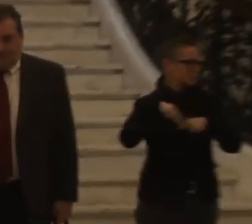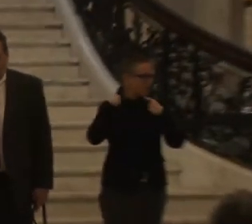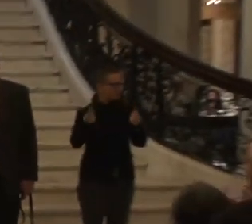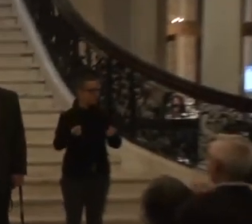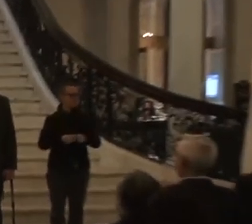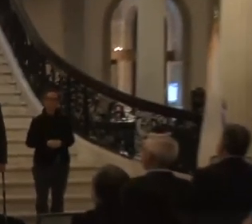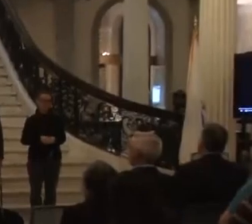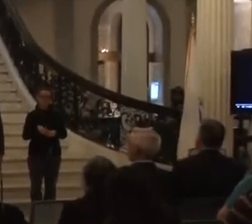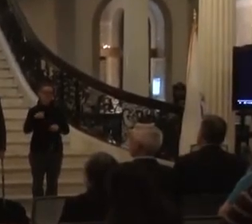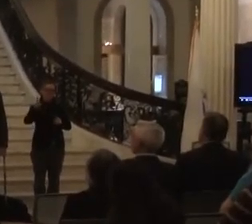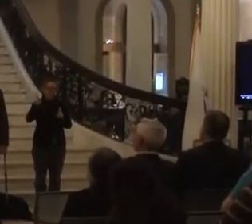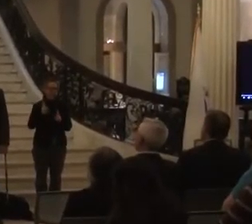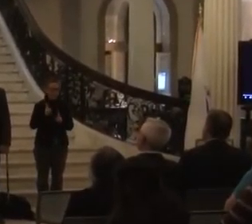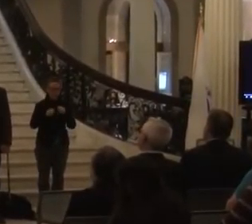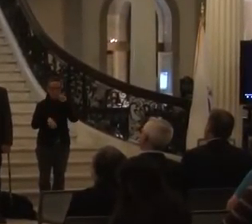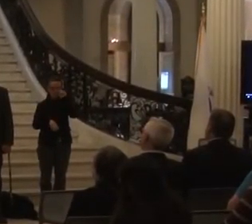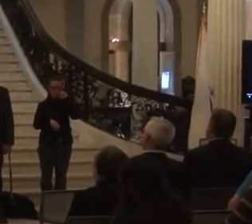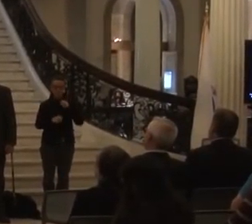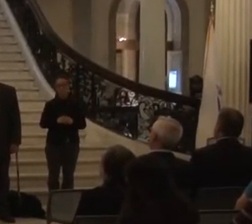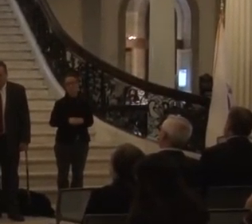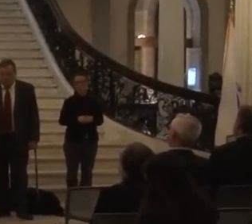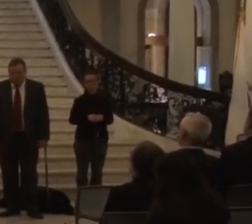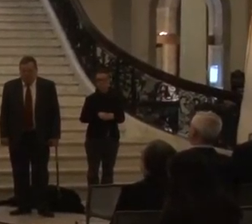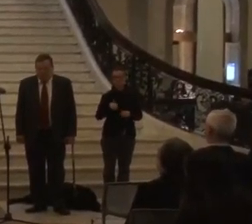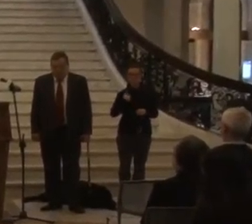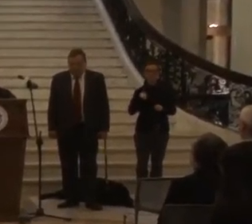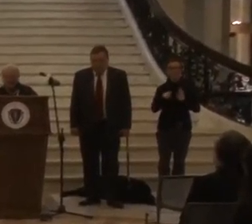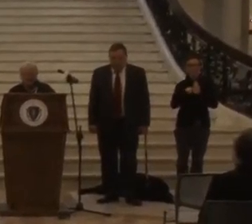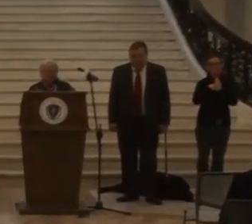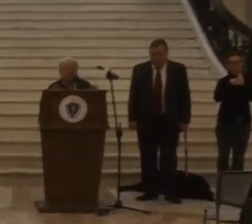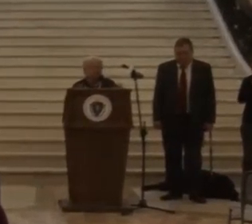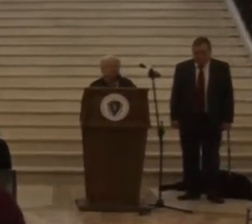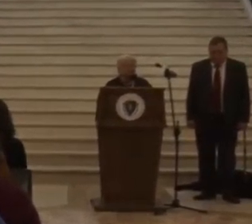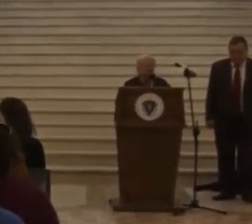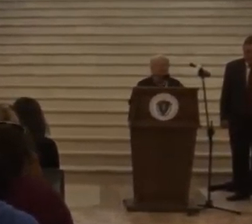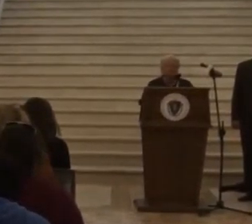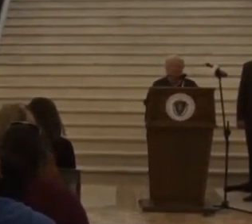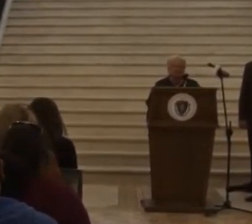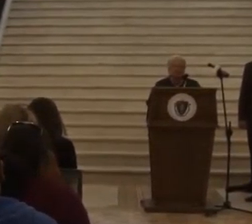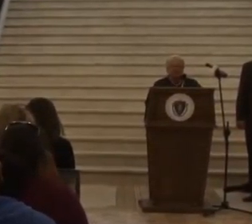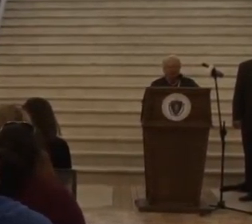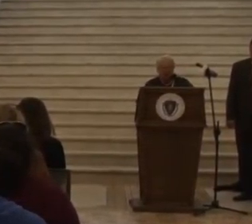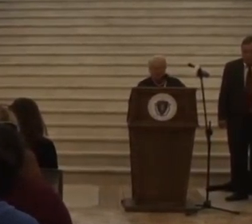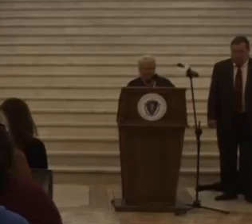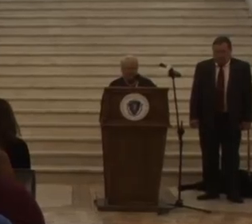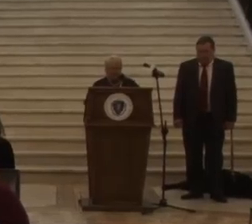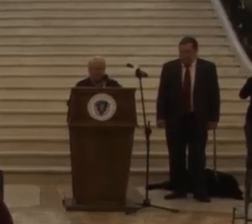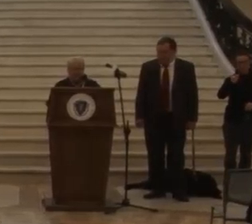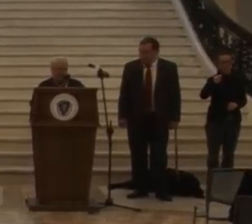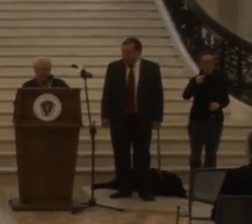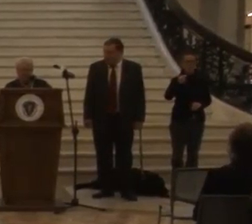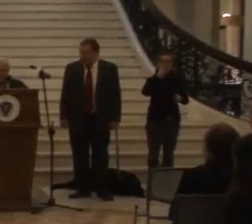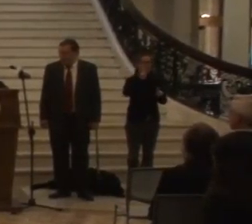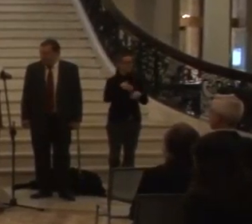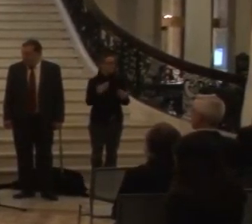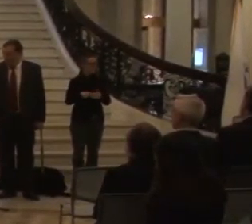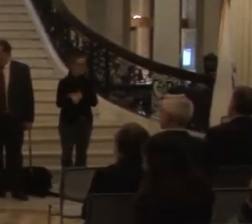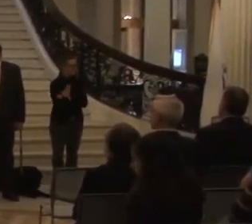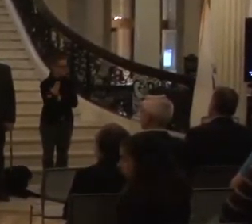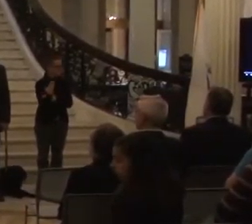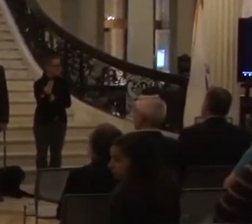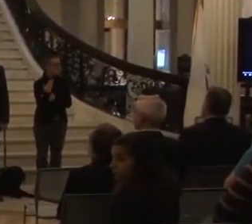And it's been an honor, and it's a really, so I'm Representative Kay Khan, and I just want to say that it's a great honor to be here this morning